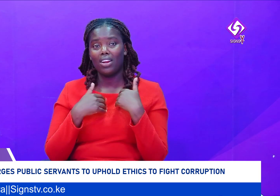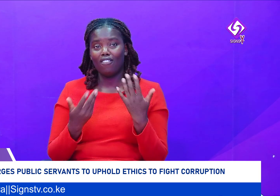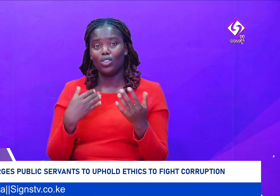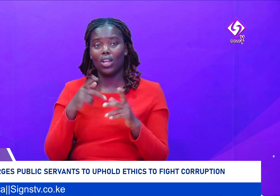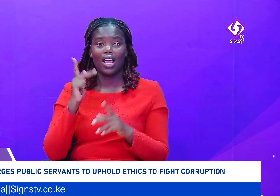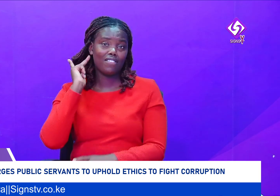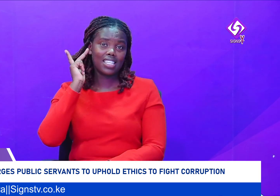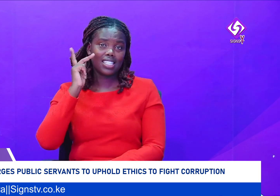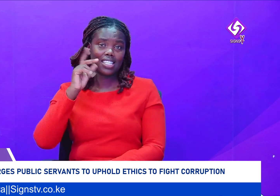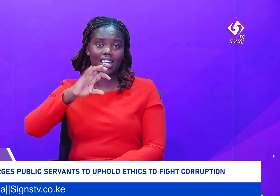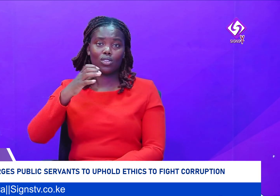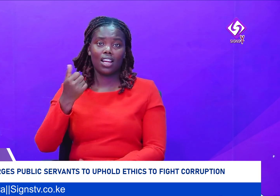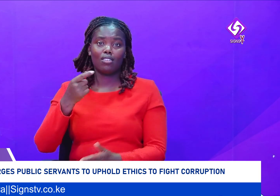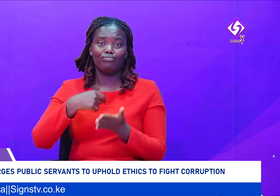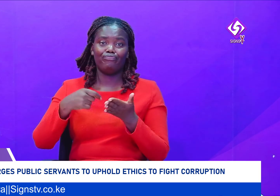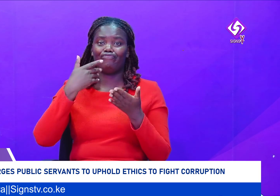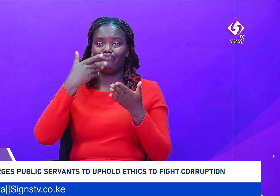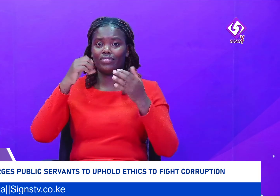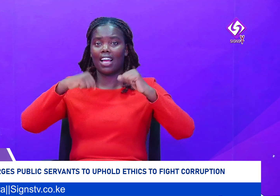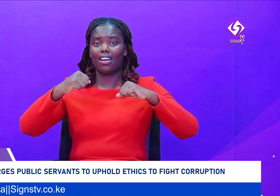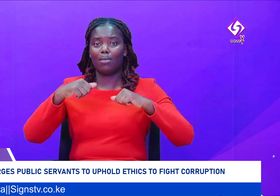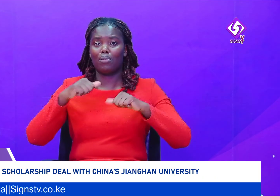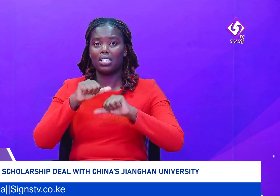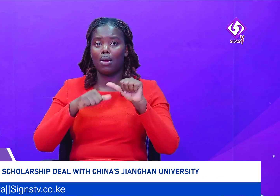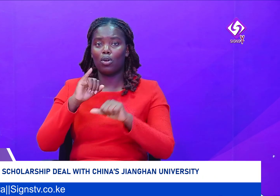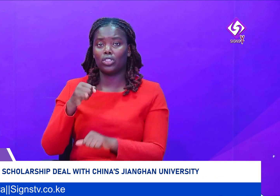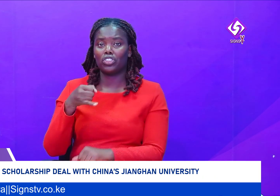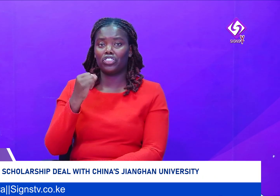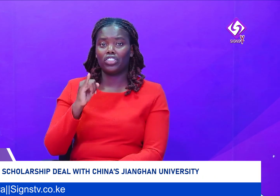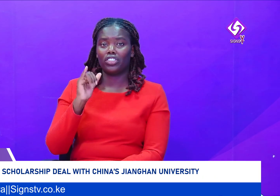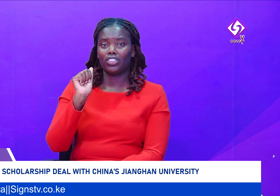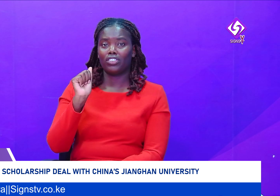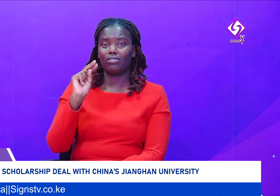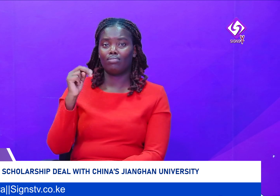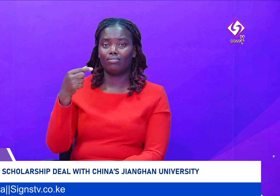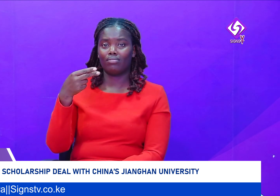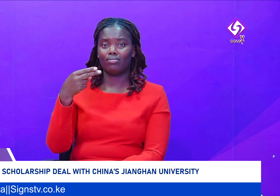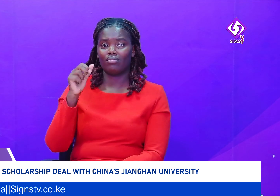And moving on, Kisii County has signed an agreement with